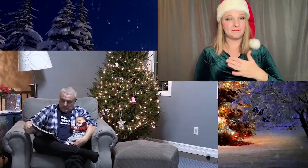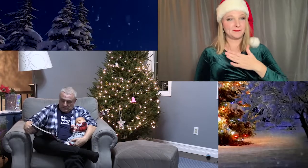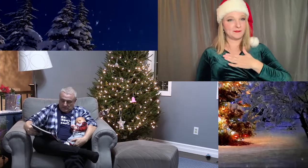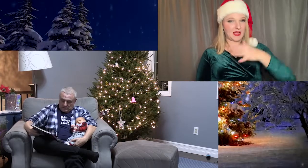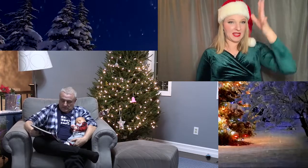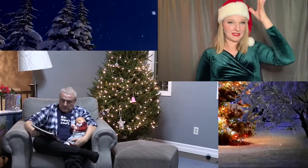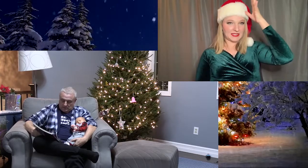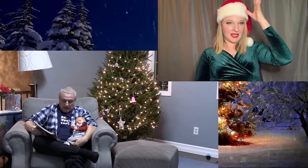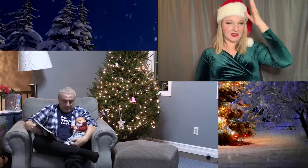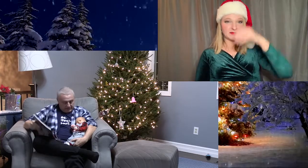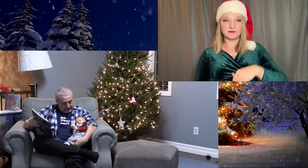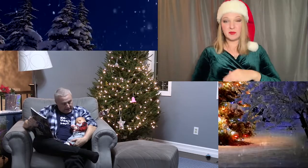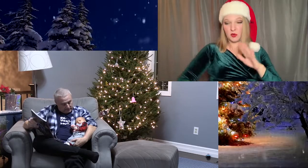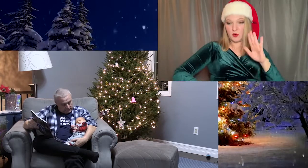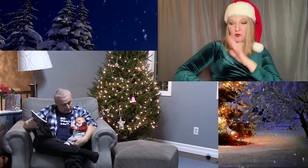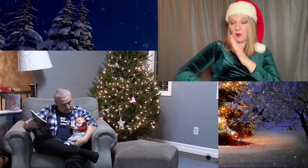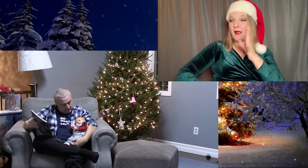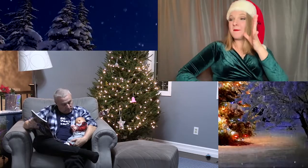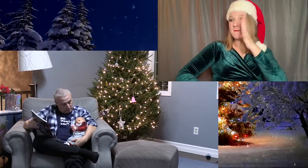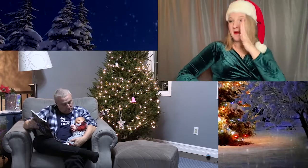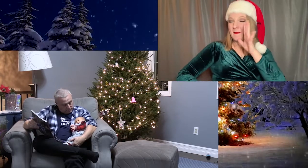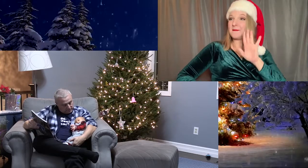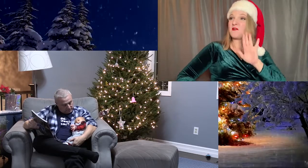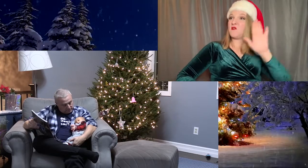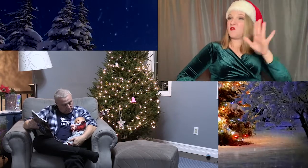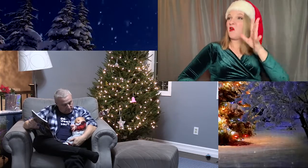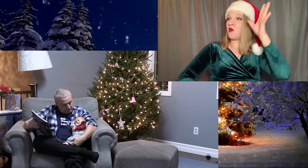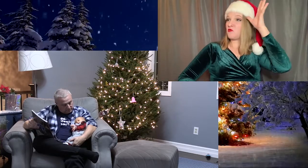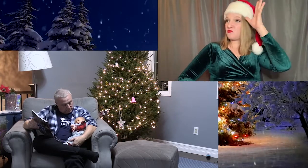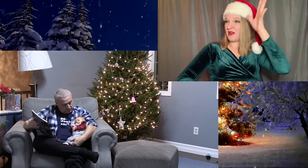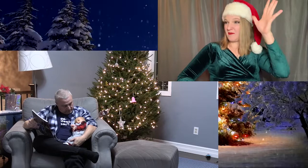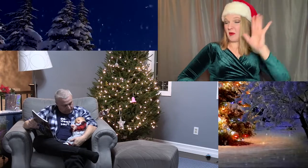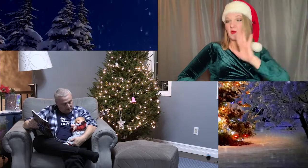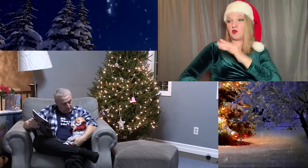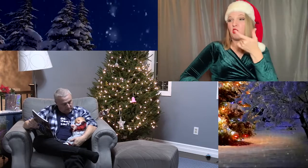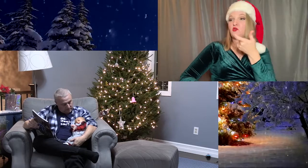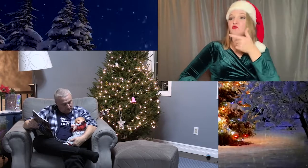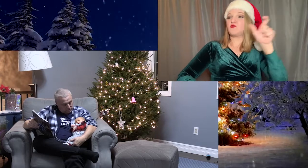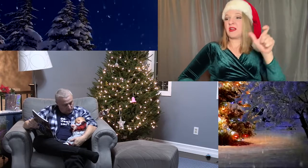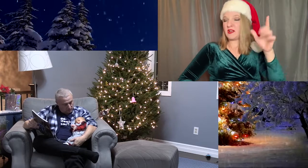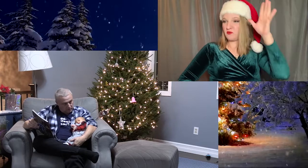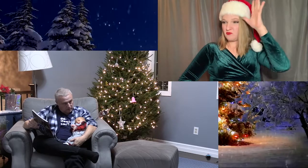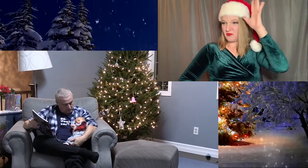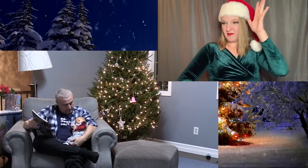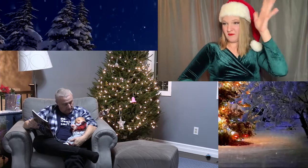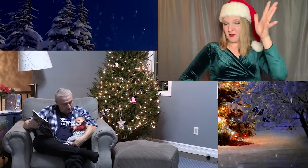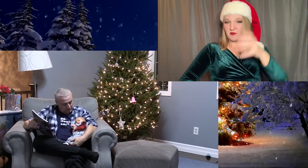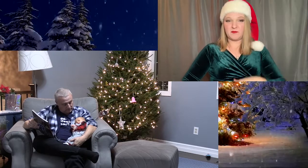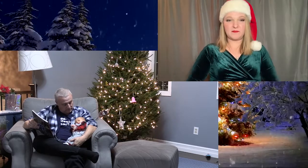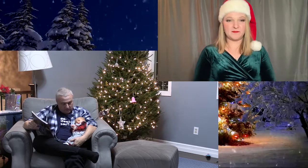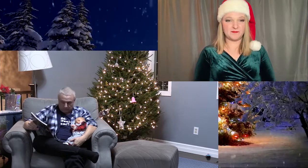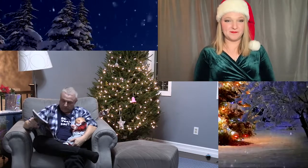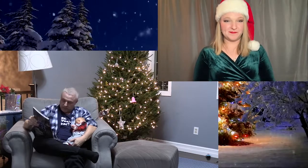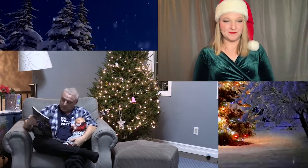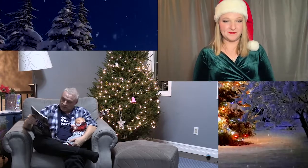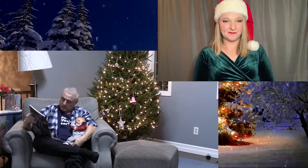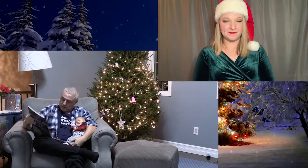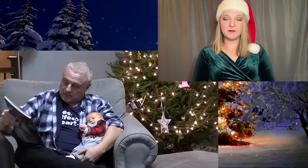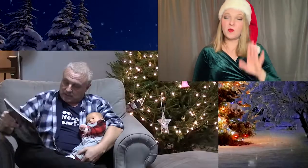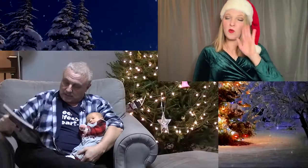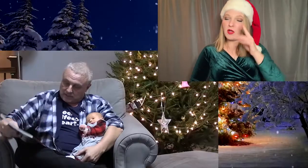about my dad, your mummy's grandpa, your great